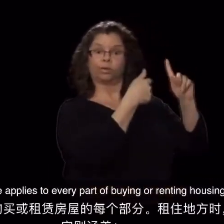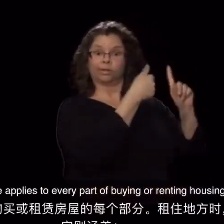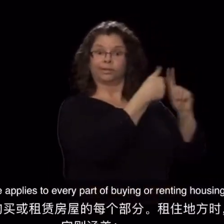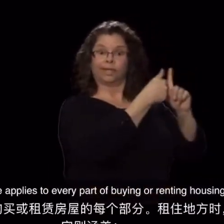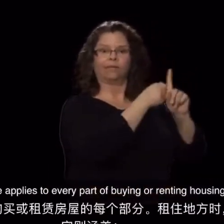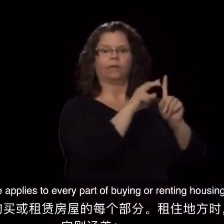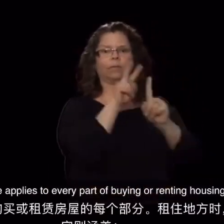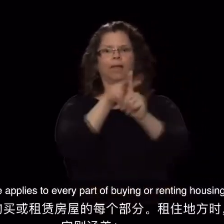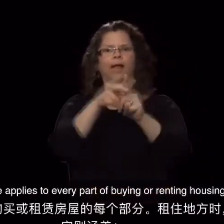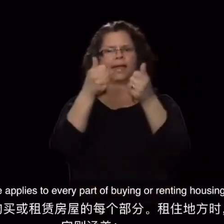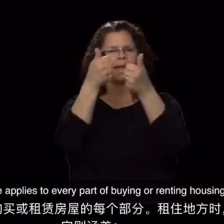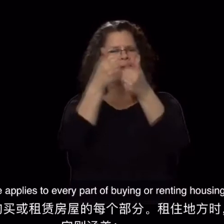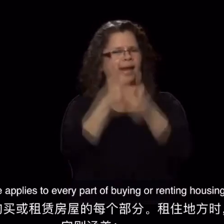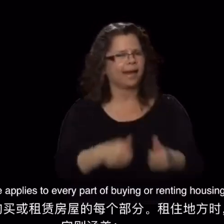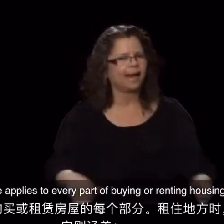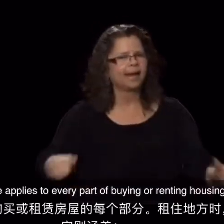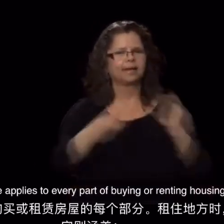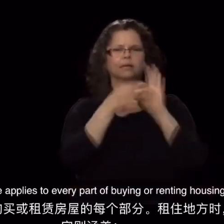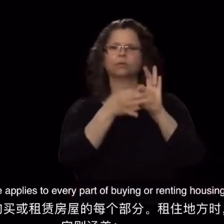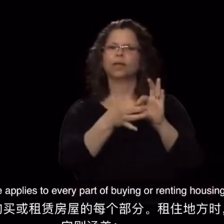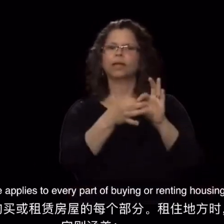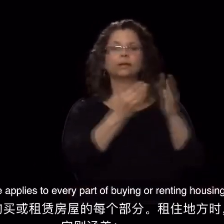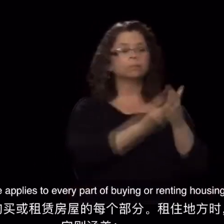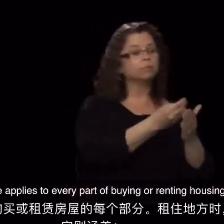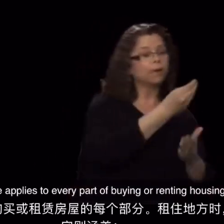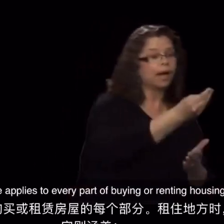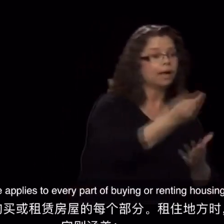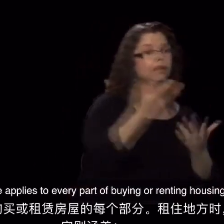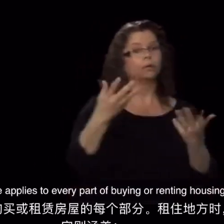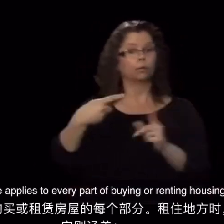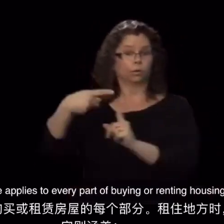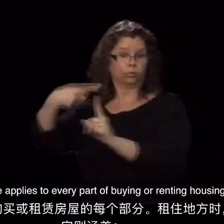The code applies to every part of buying or renting housing.